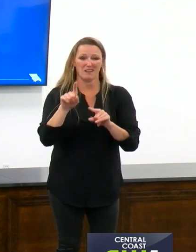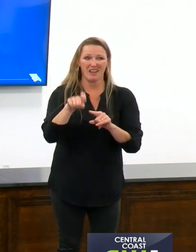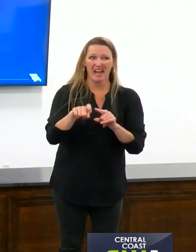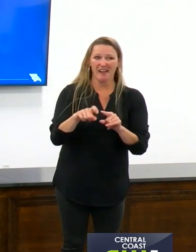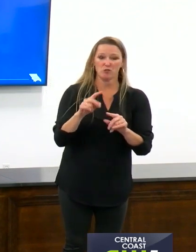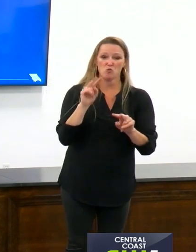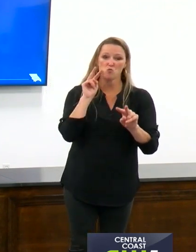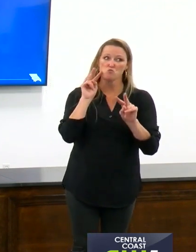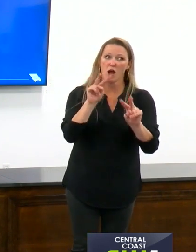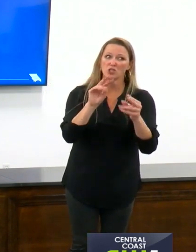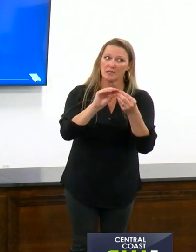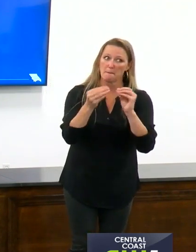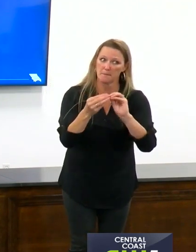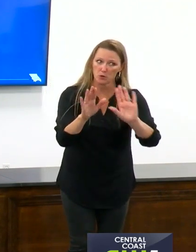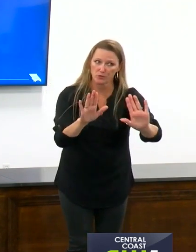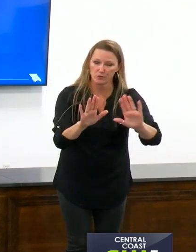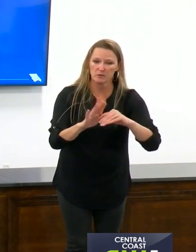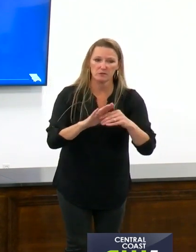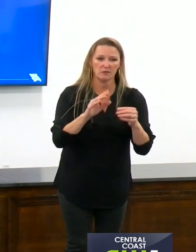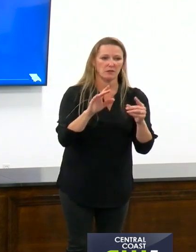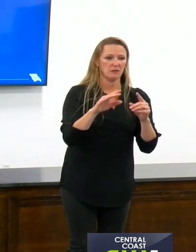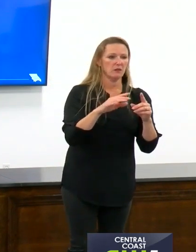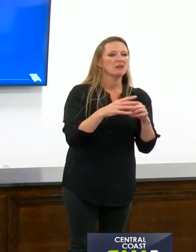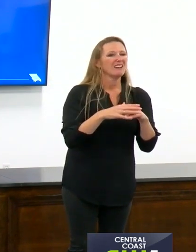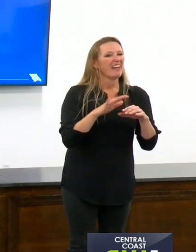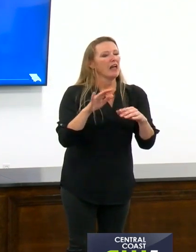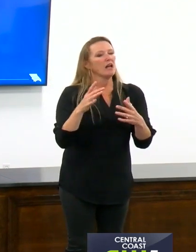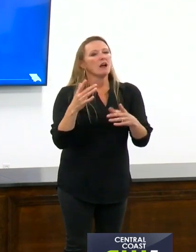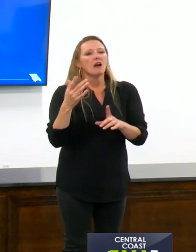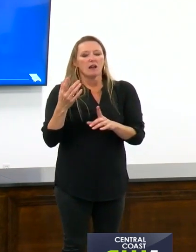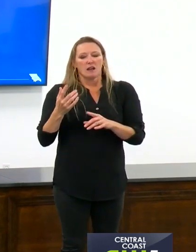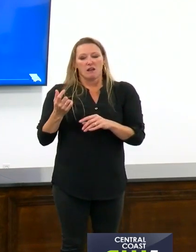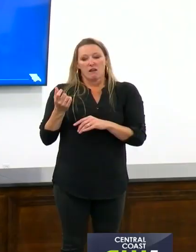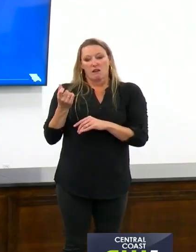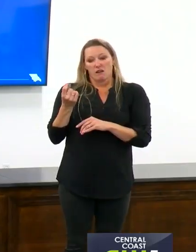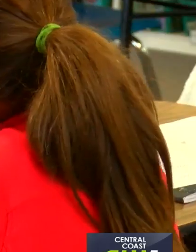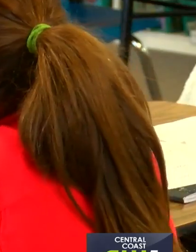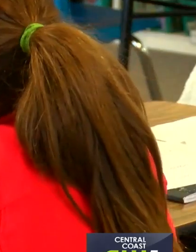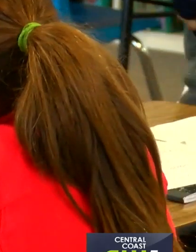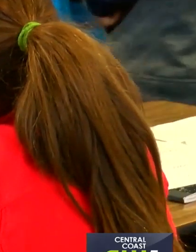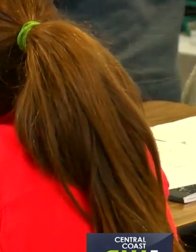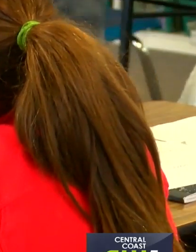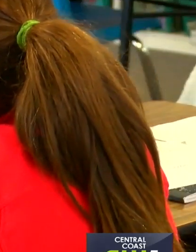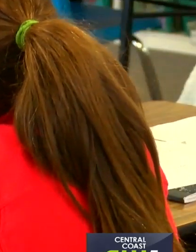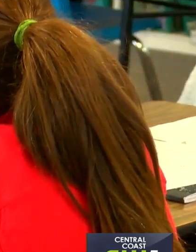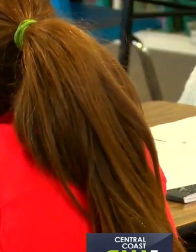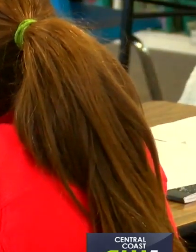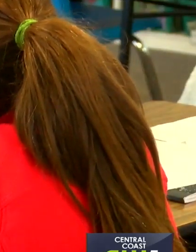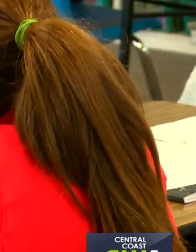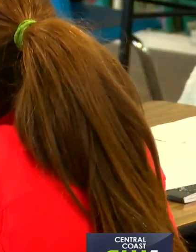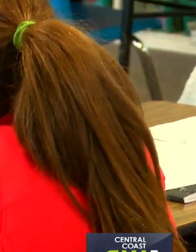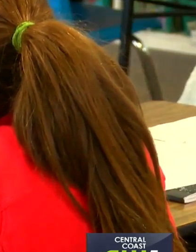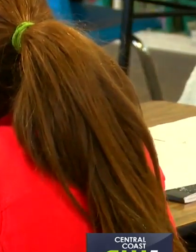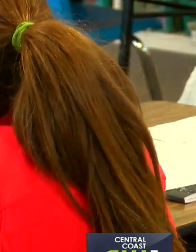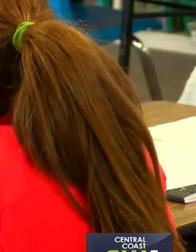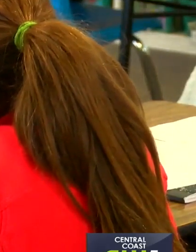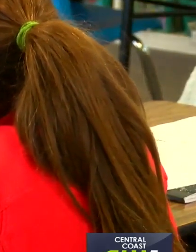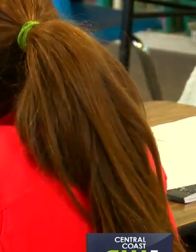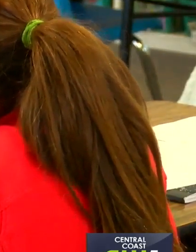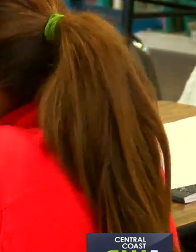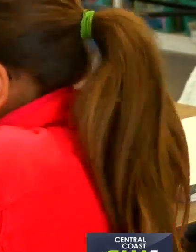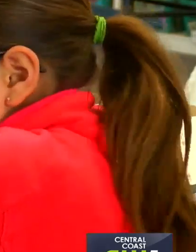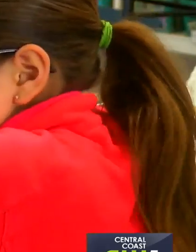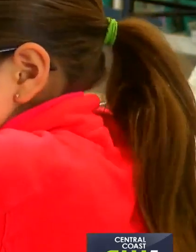and I want to stress minimum, of 30 days after we enter phase one. During phase two, K-12 schools,